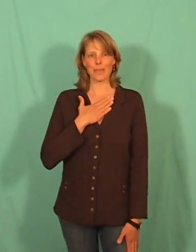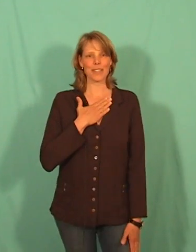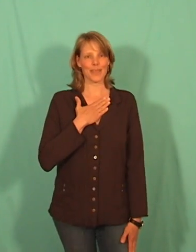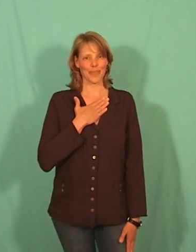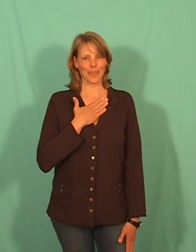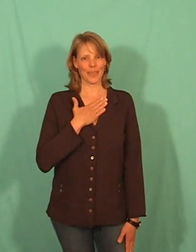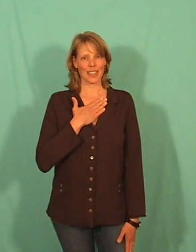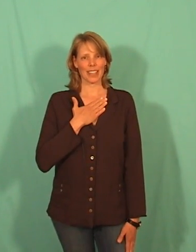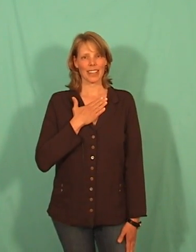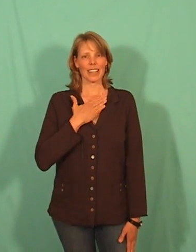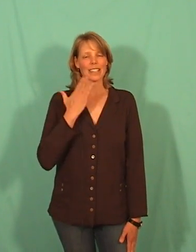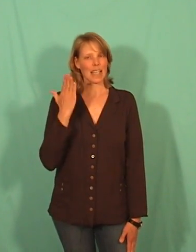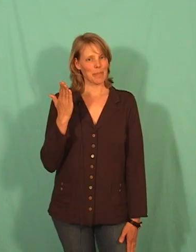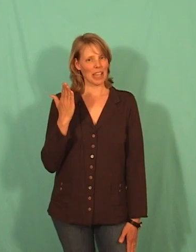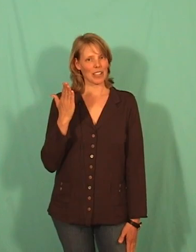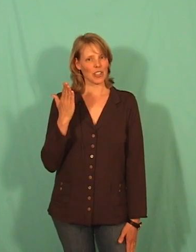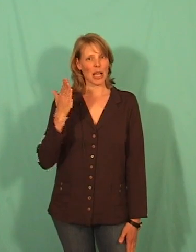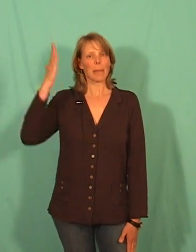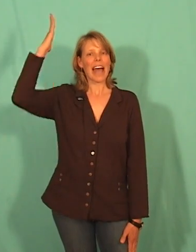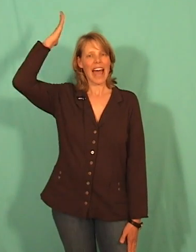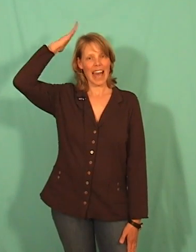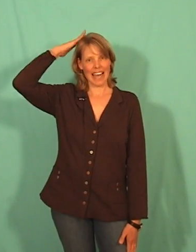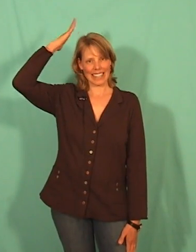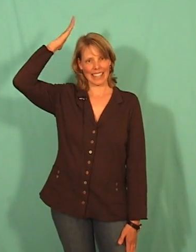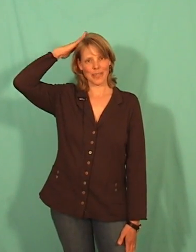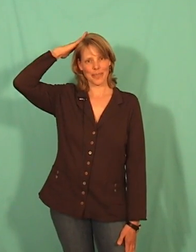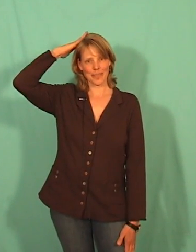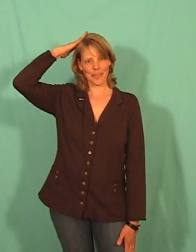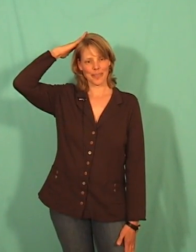times. Same hand shape, hat.